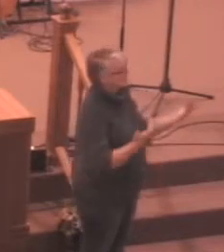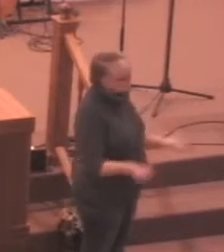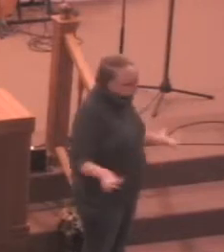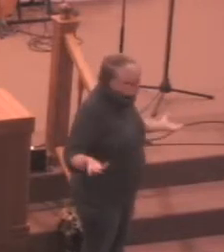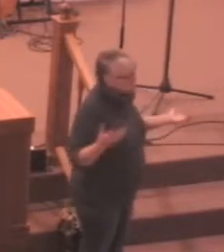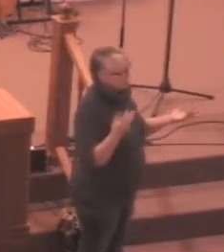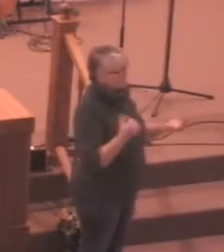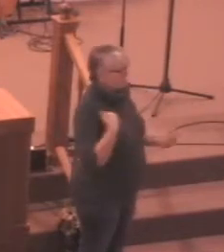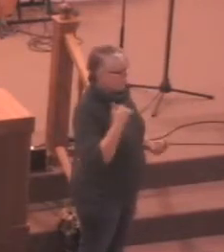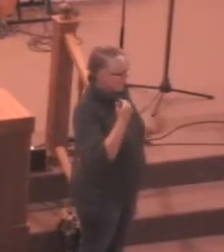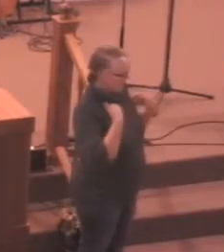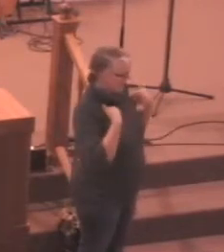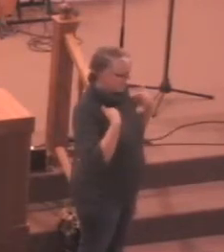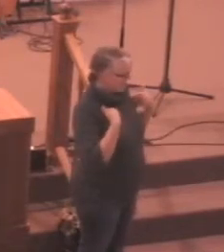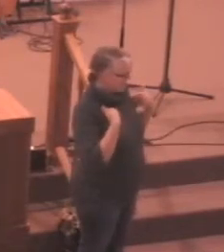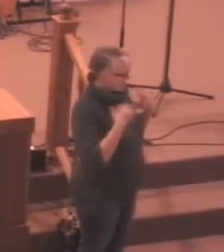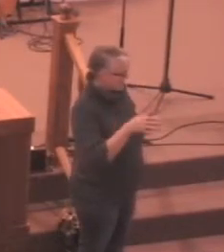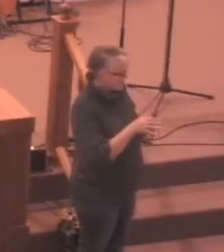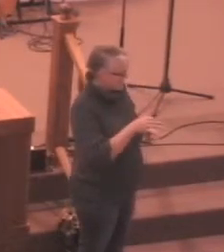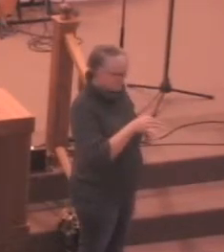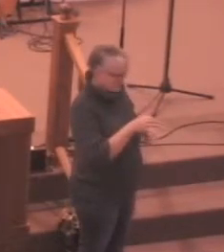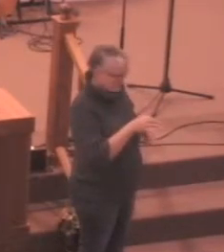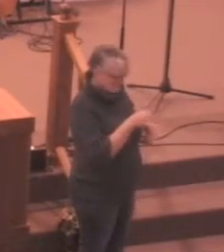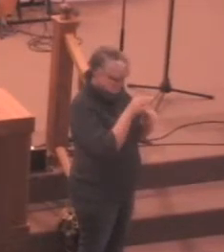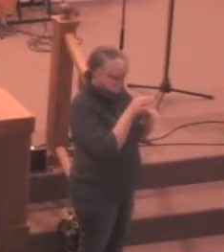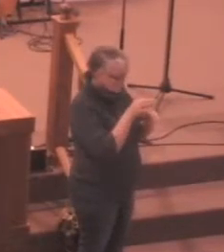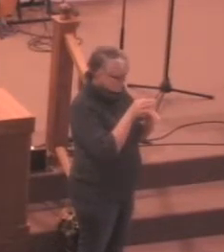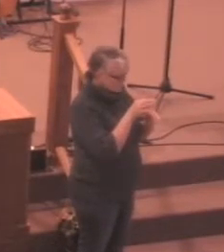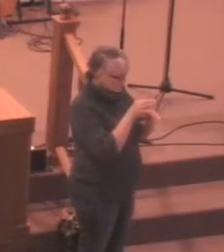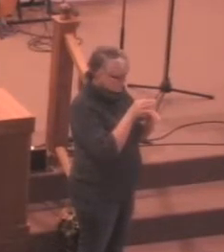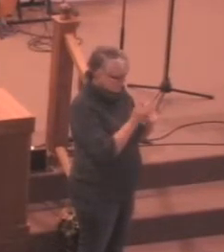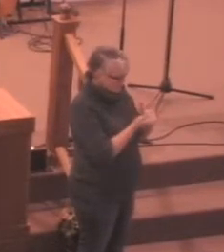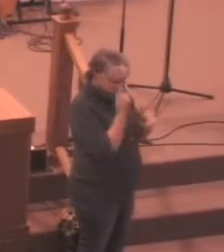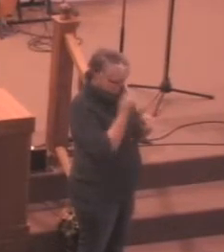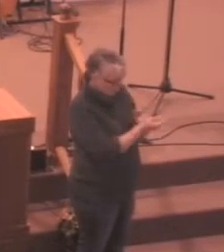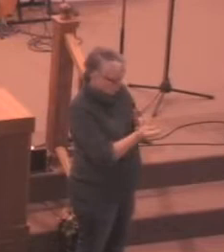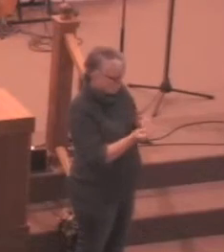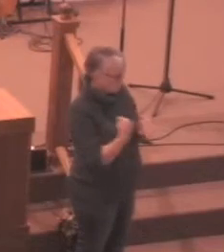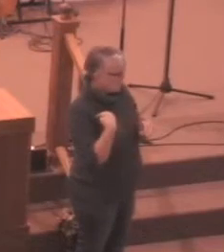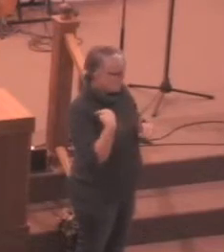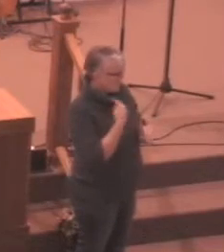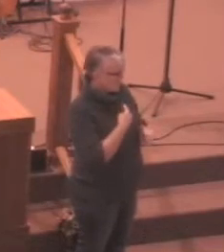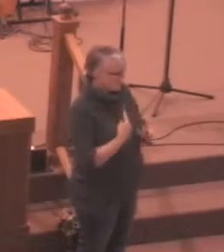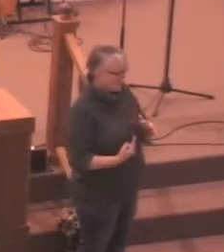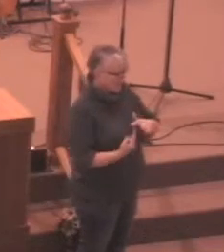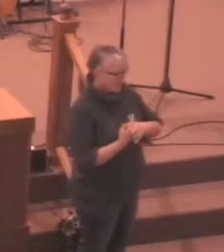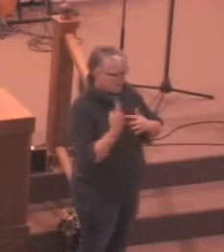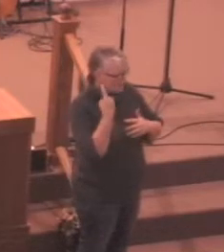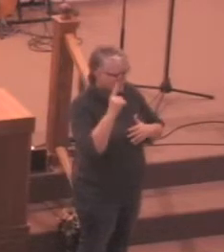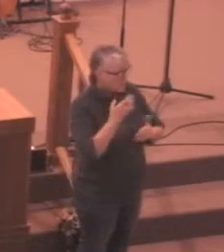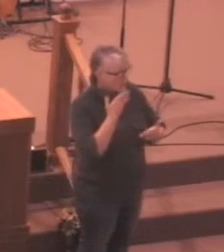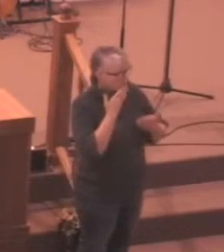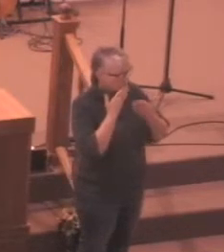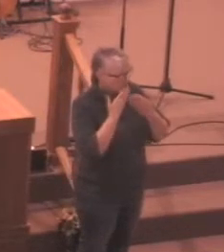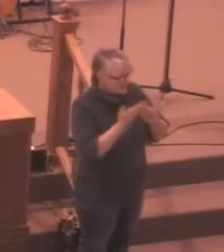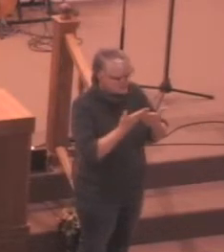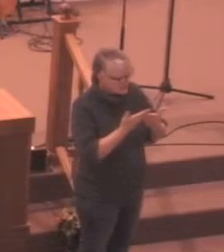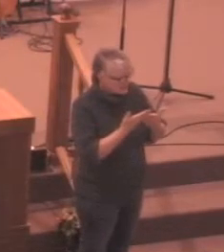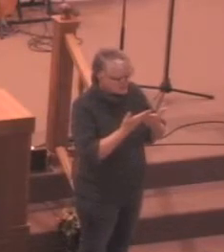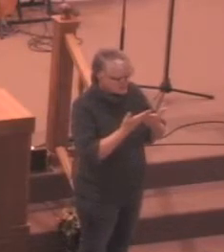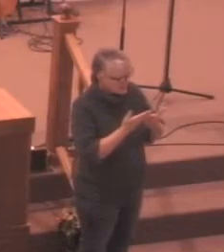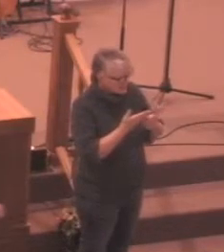And we have a special thing. We've come to thank the guys who drive the